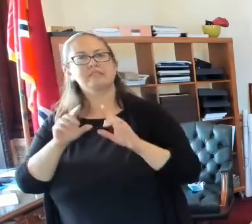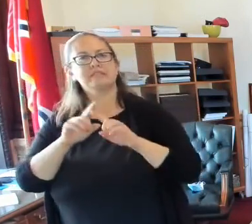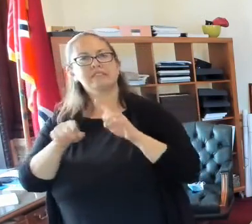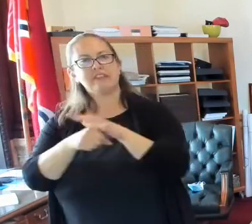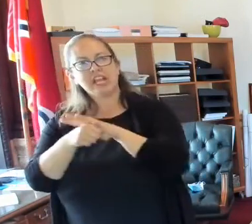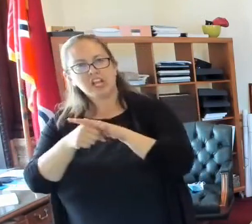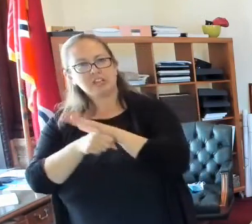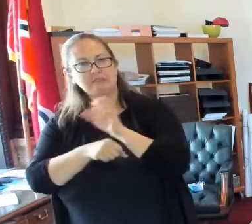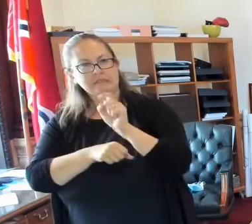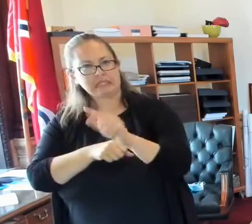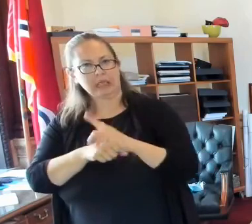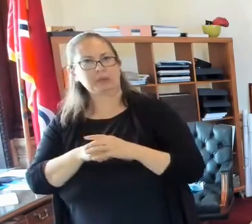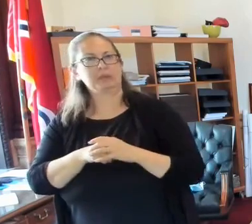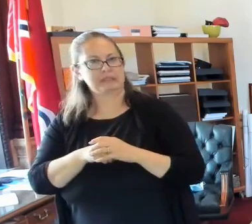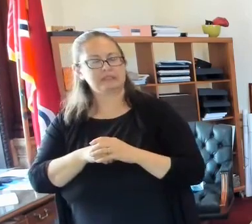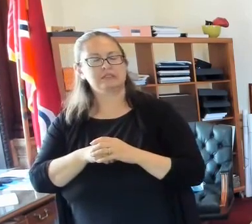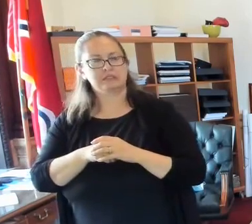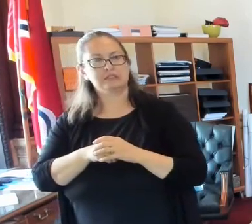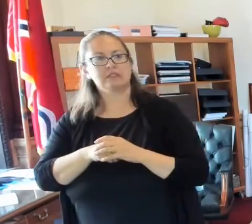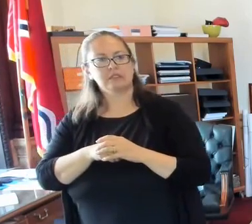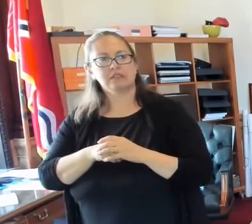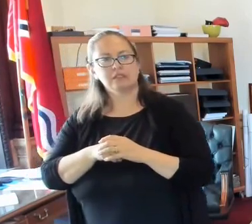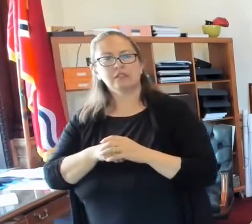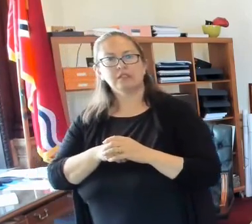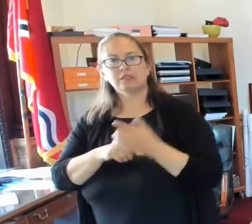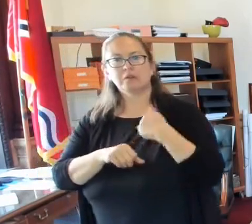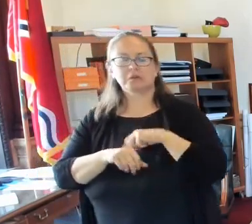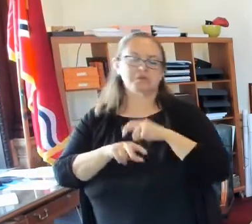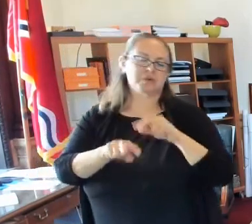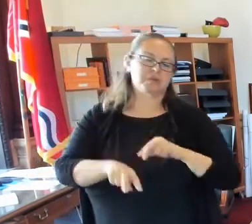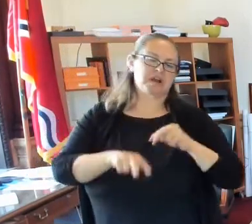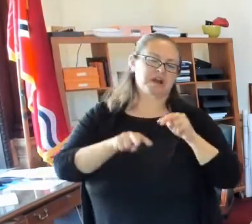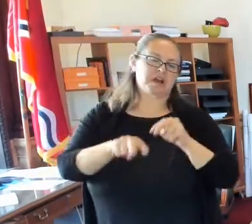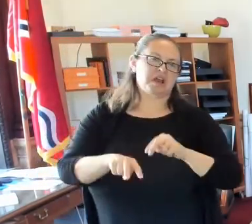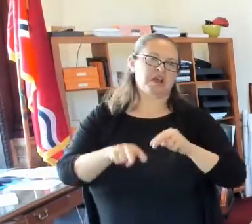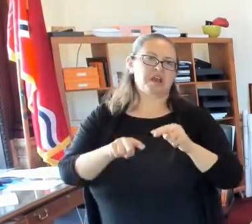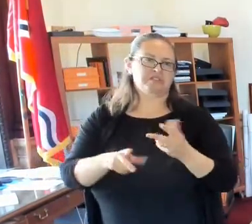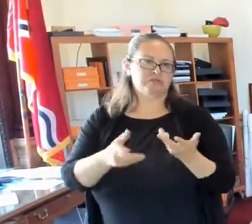continuing to see that situation.